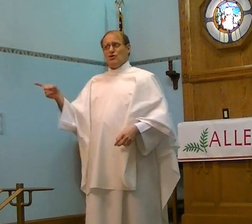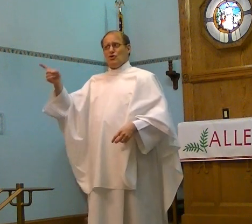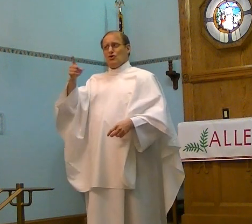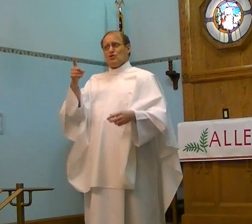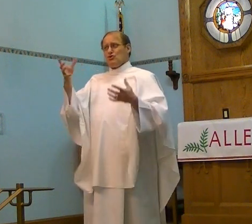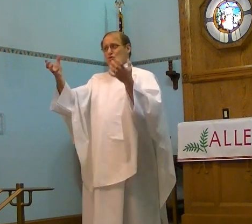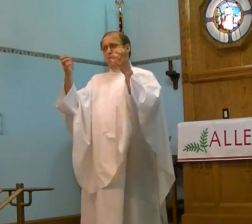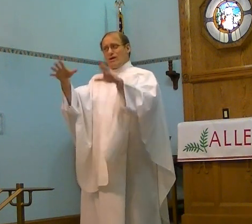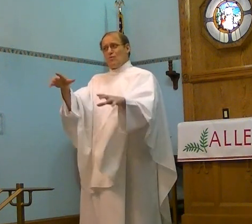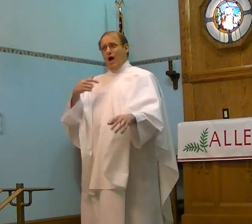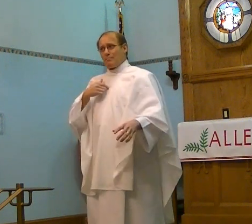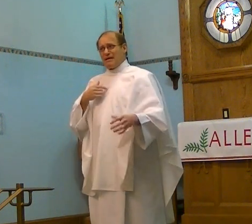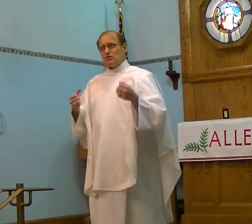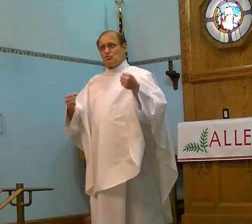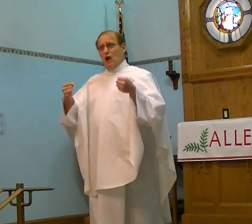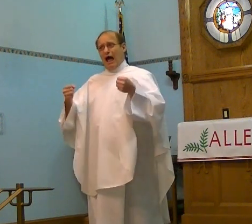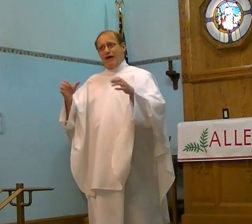you wouldn't want me to drive.